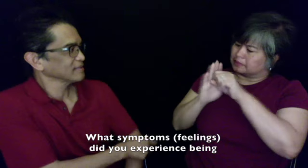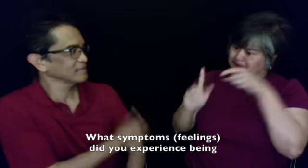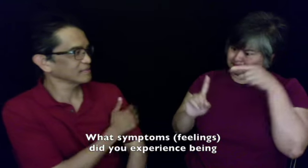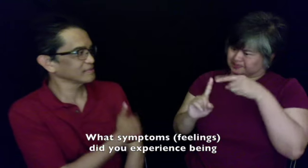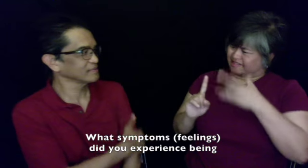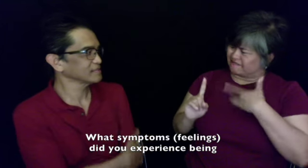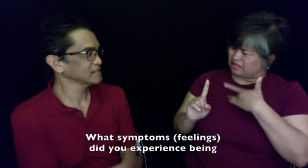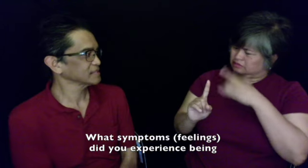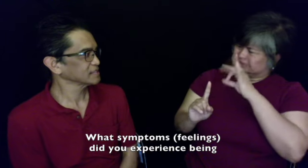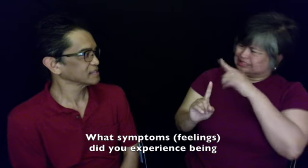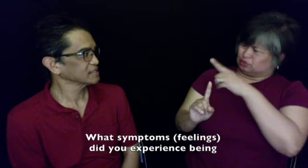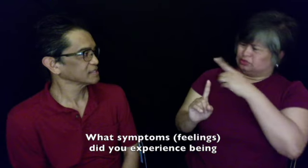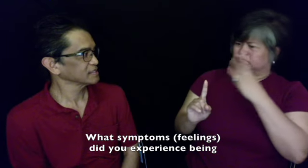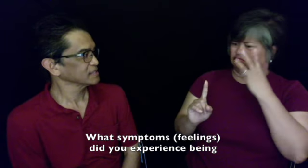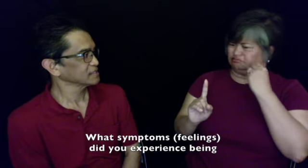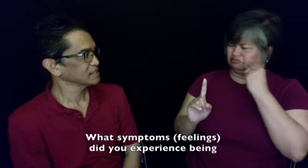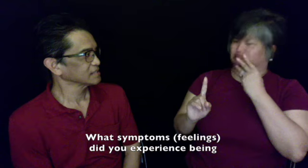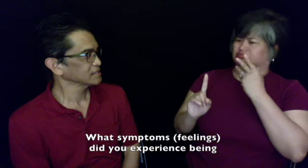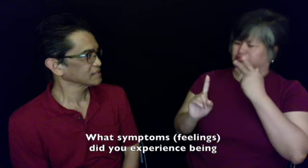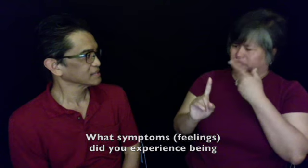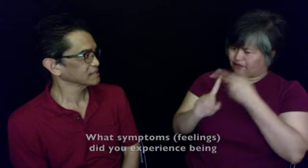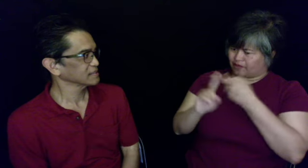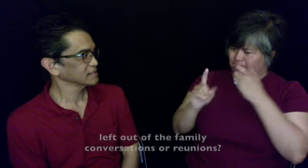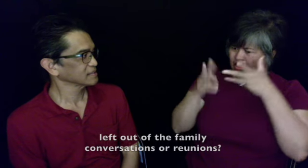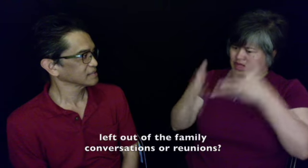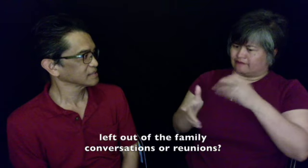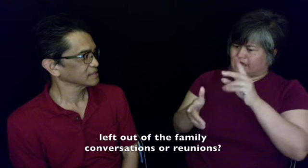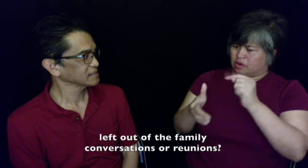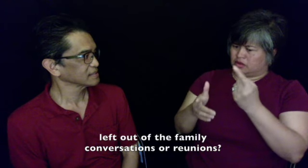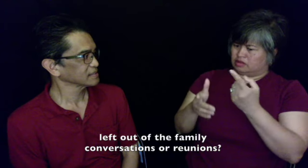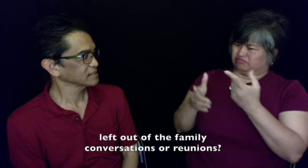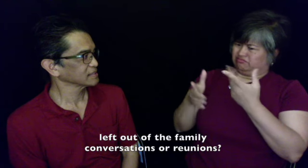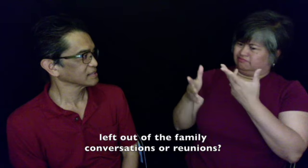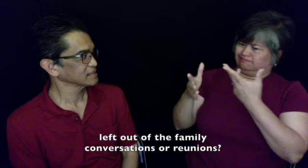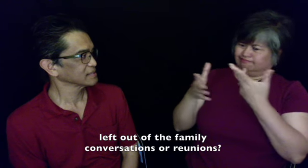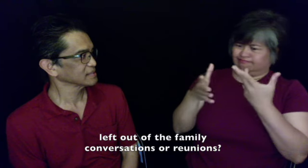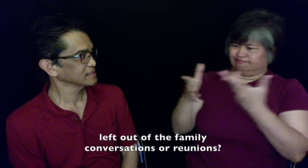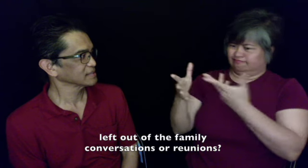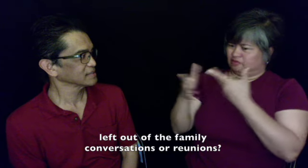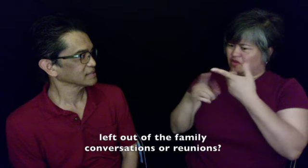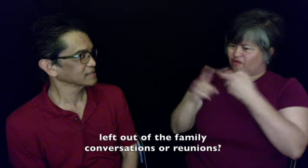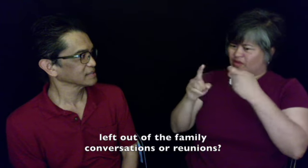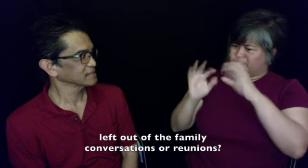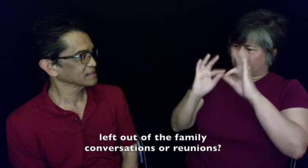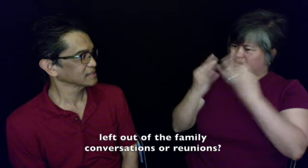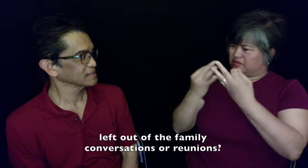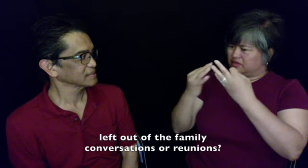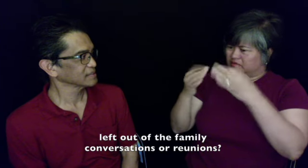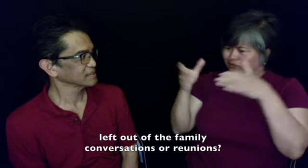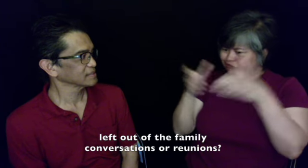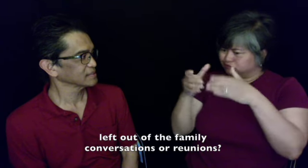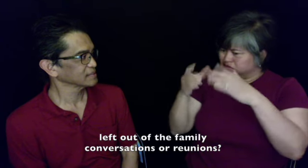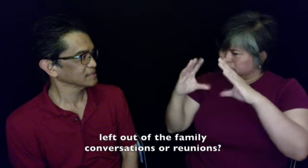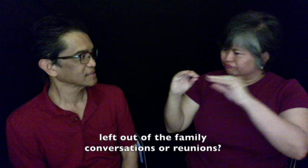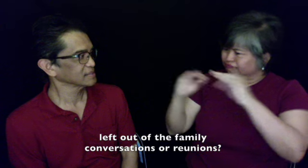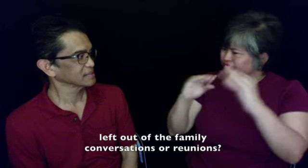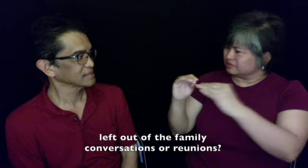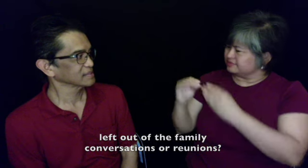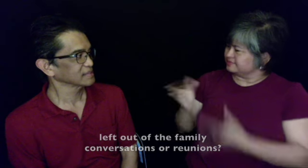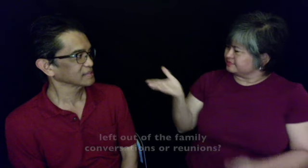What symptoms, feelings did you experience being left out of the family conversations or reunions?